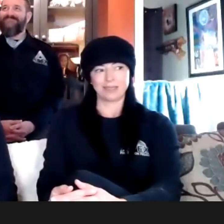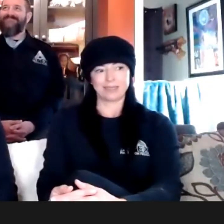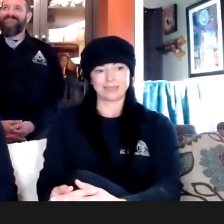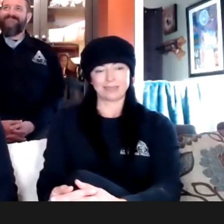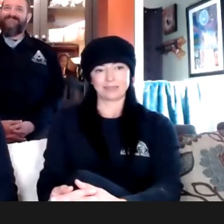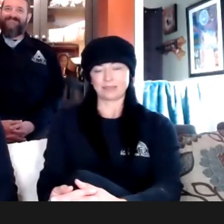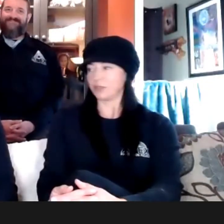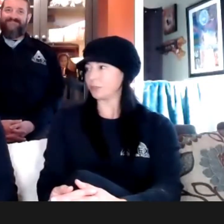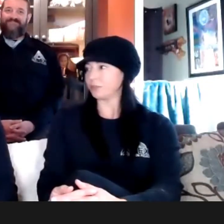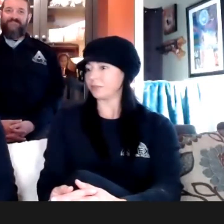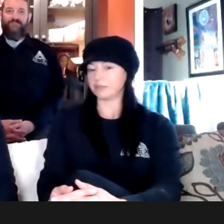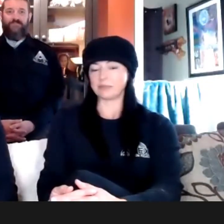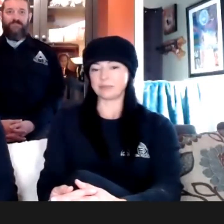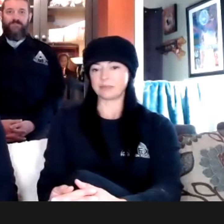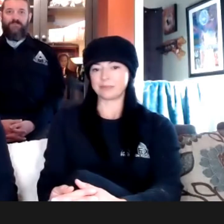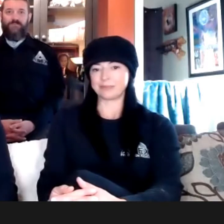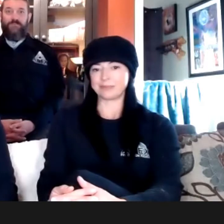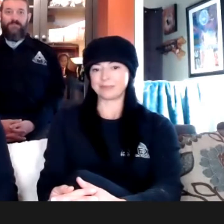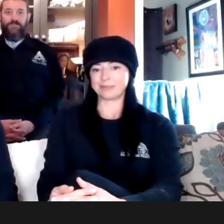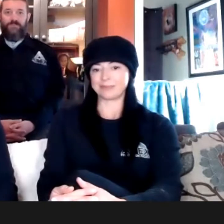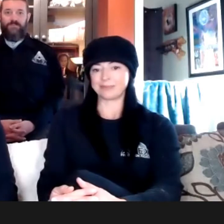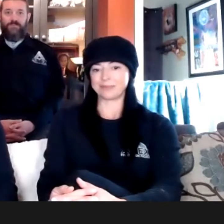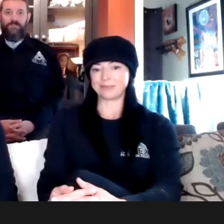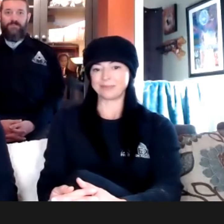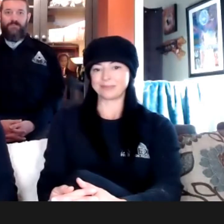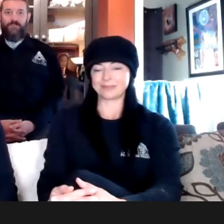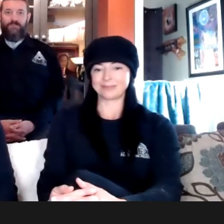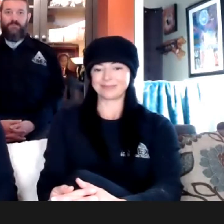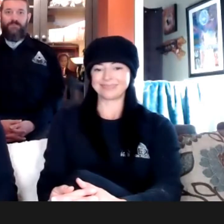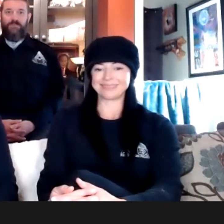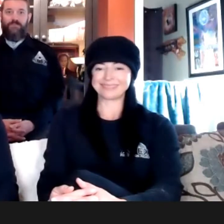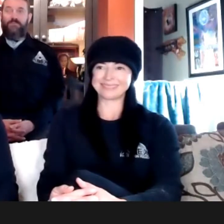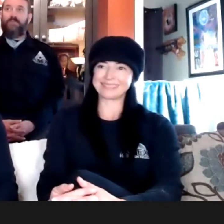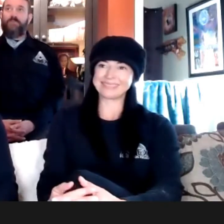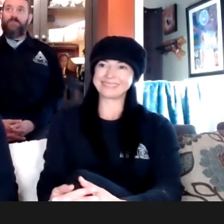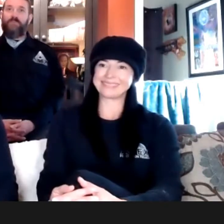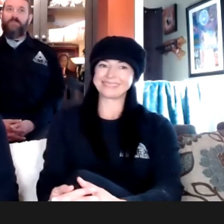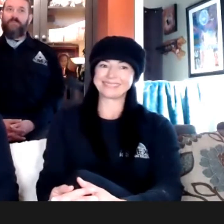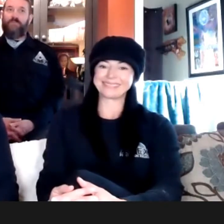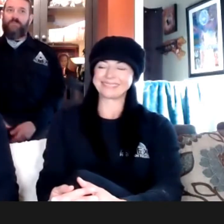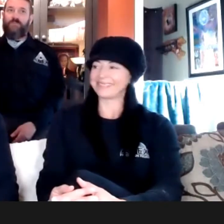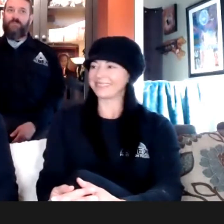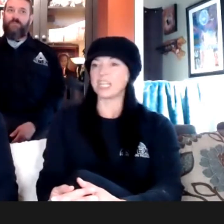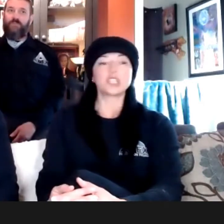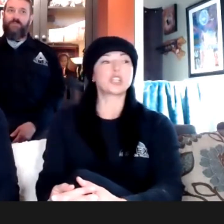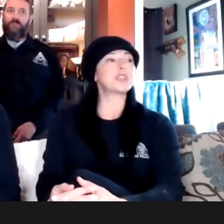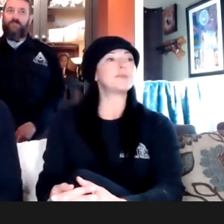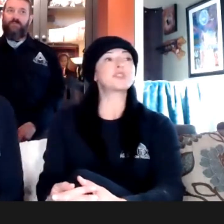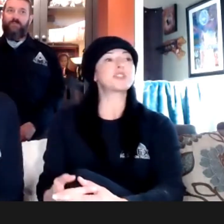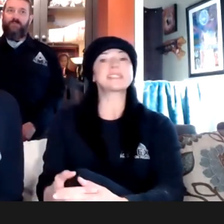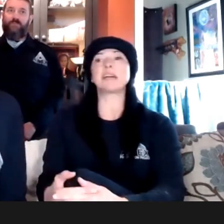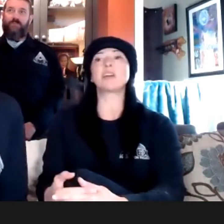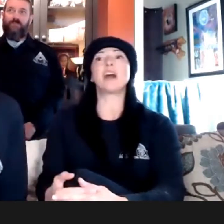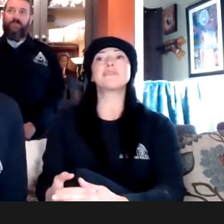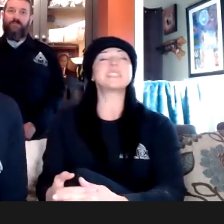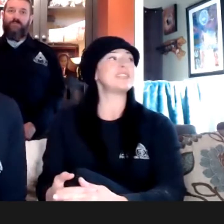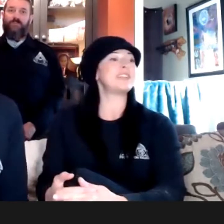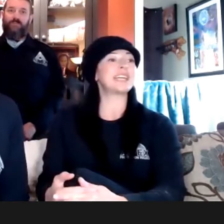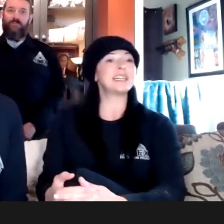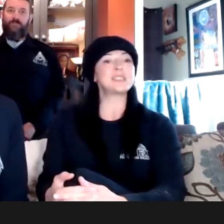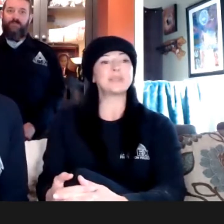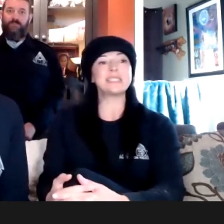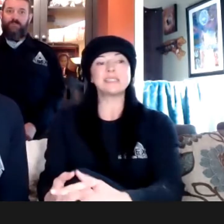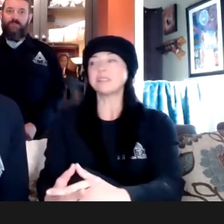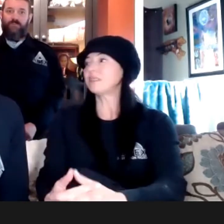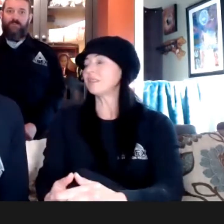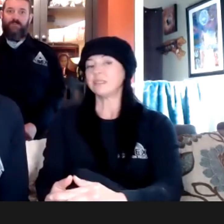Hey guys, we're live. What an amazing video. So wonderful to see those little puppies. Oh my